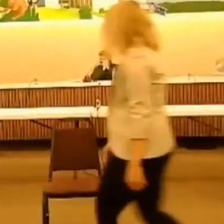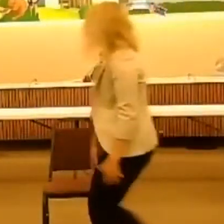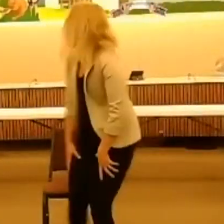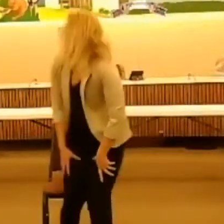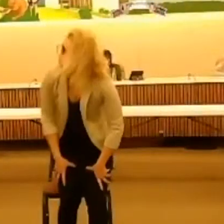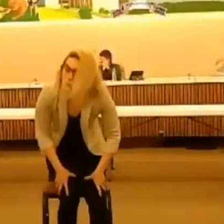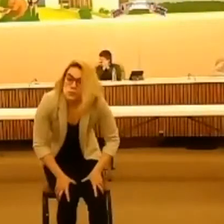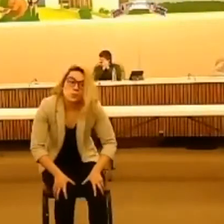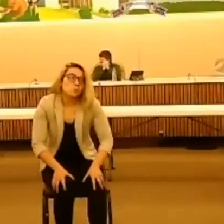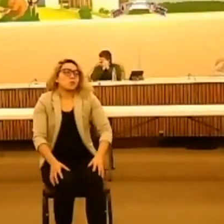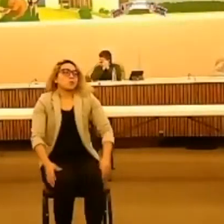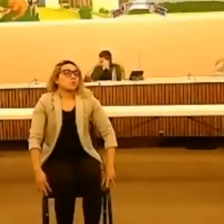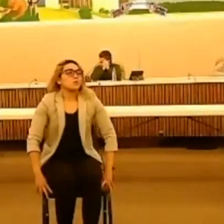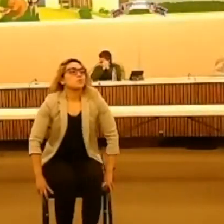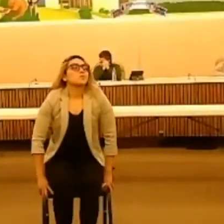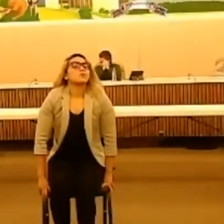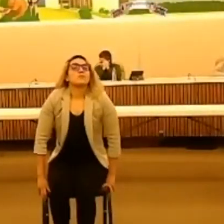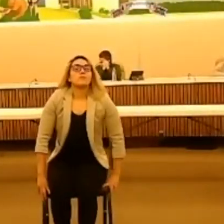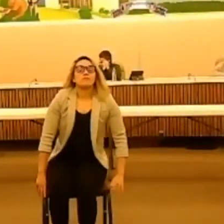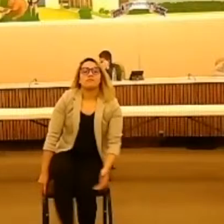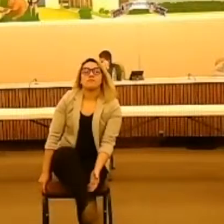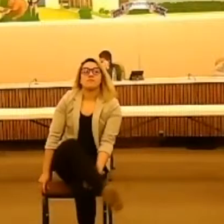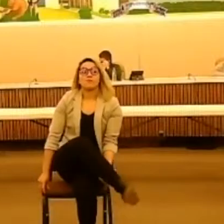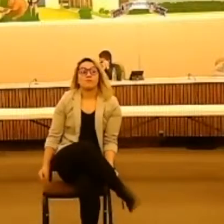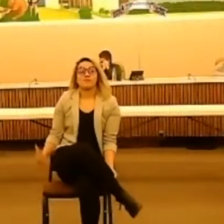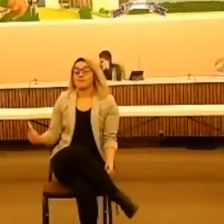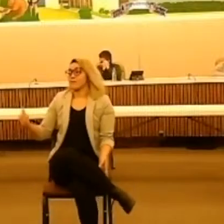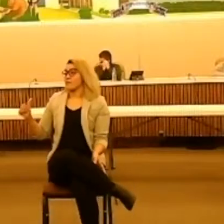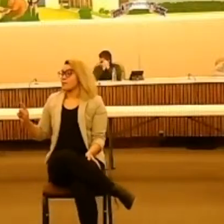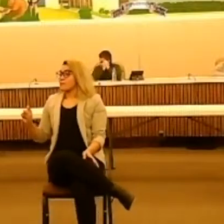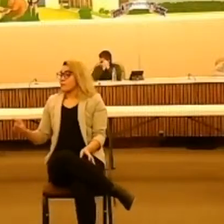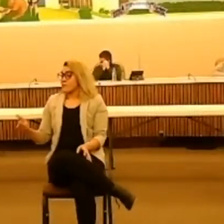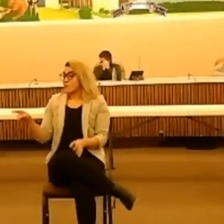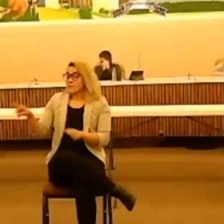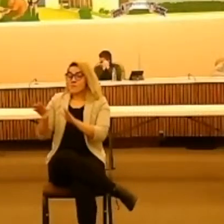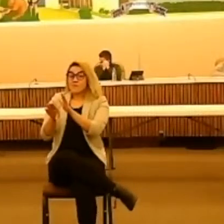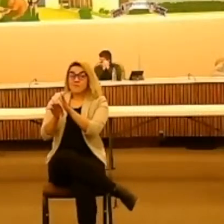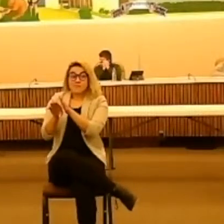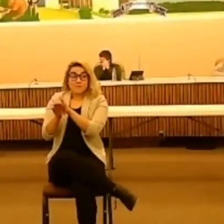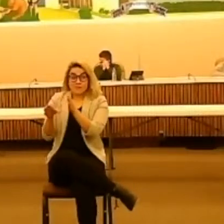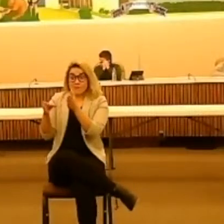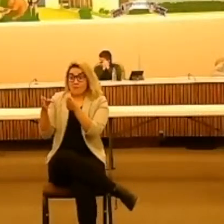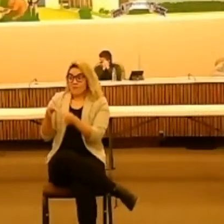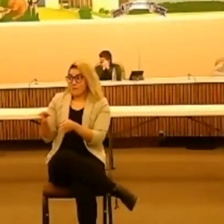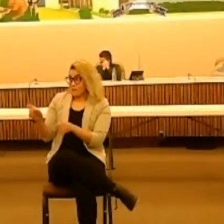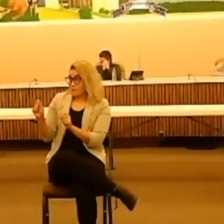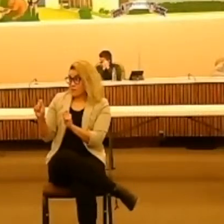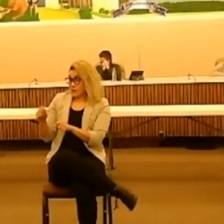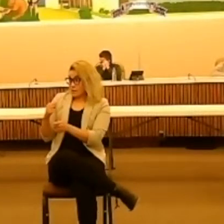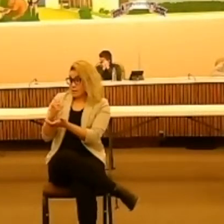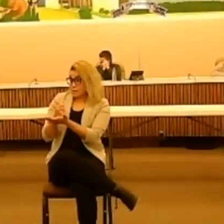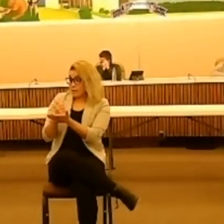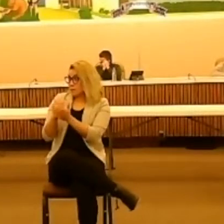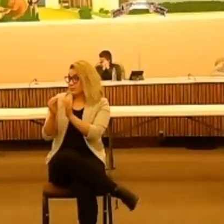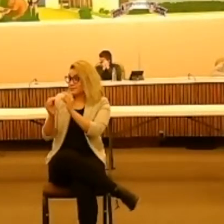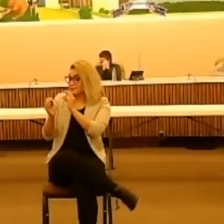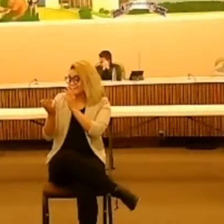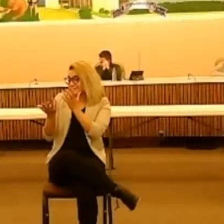Is there anything that you as the developer can do to help mitigate that particular area?